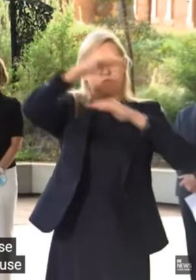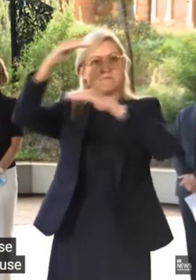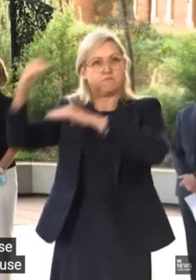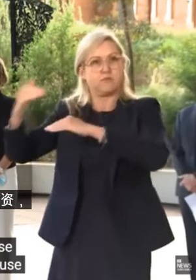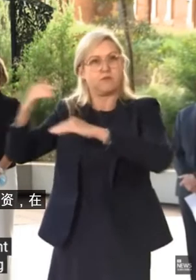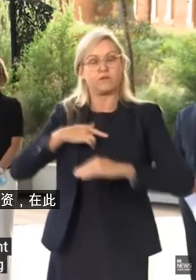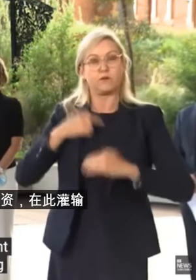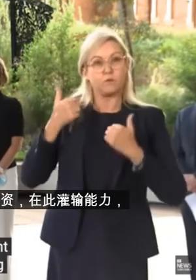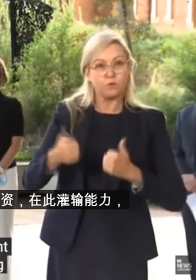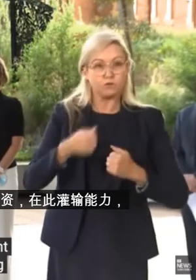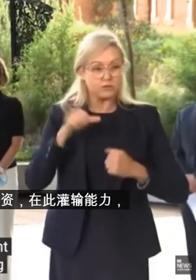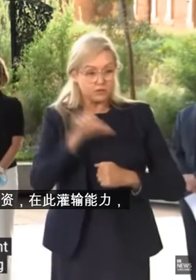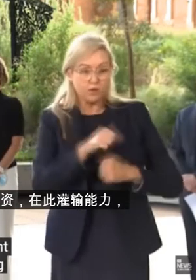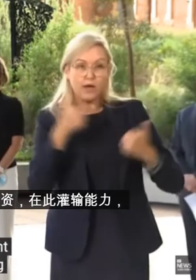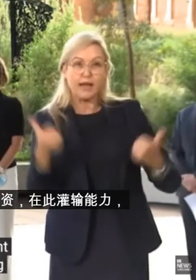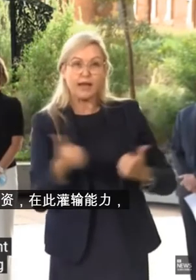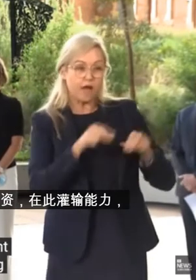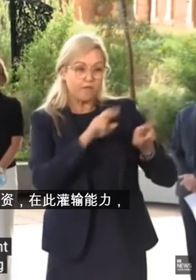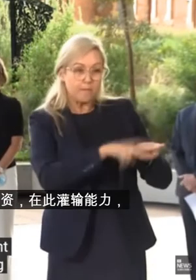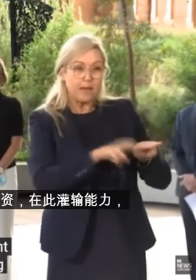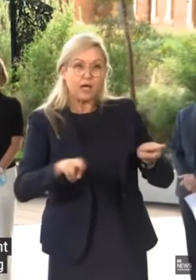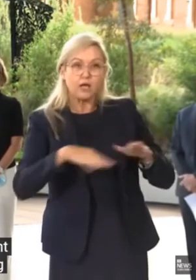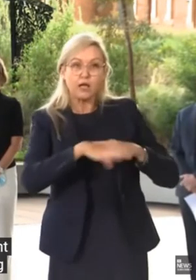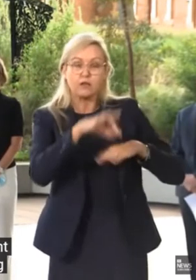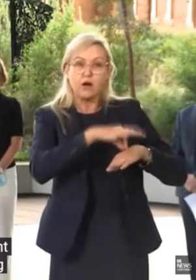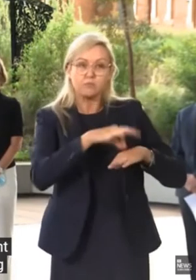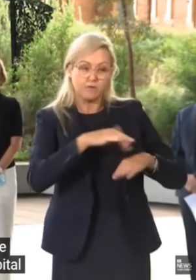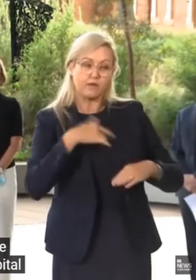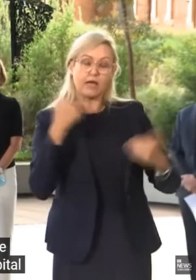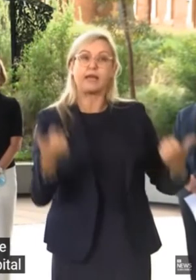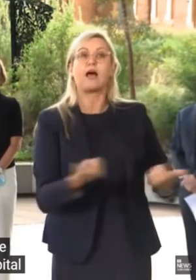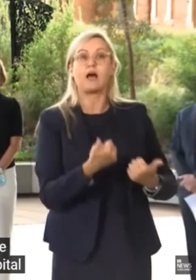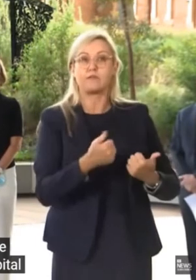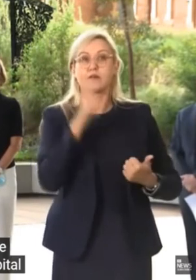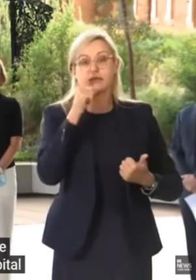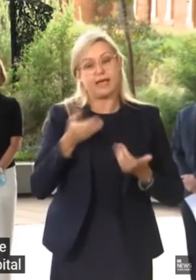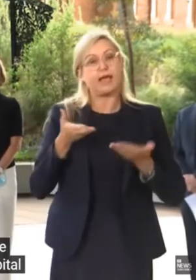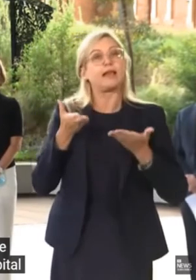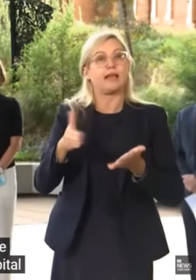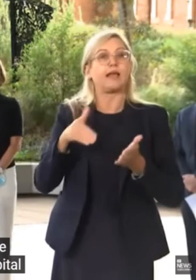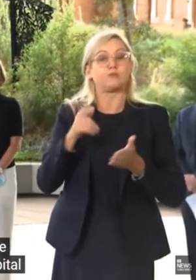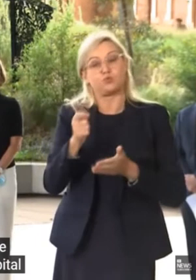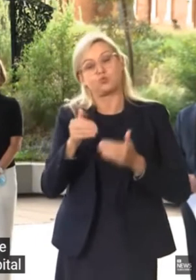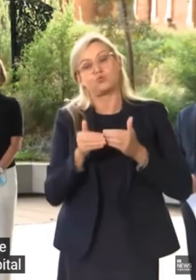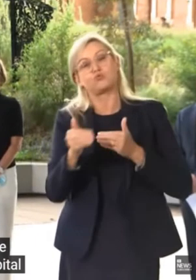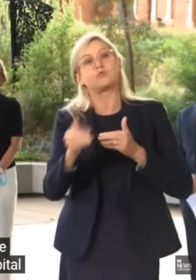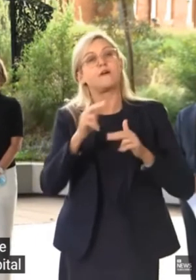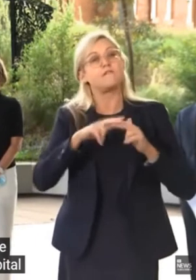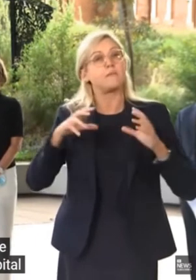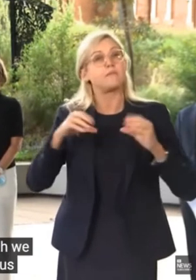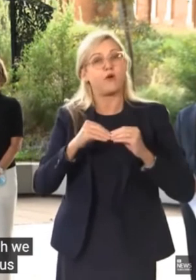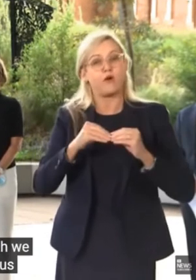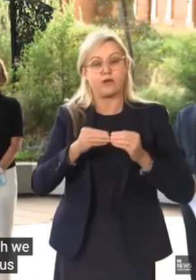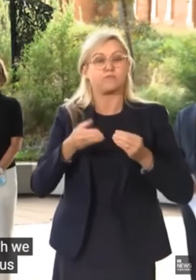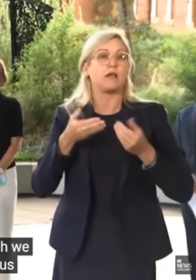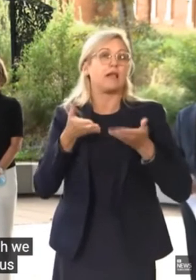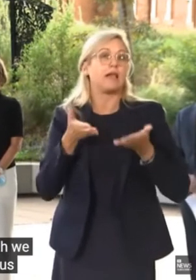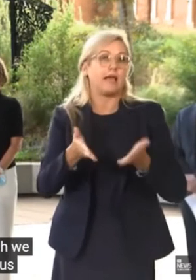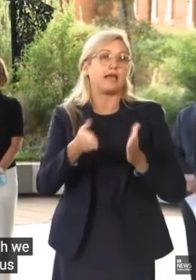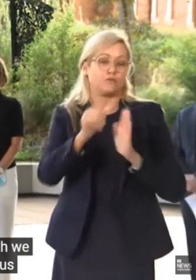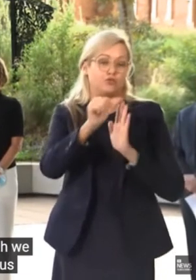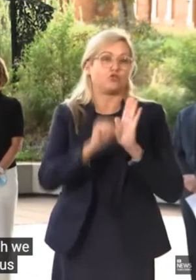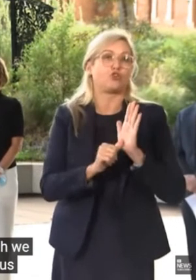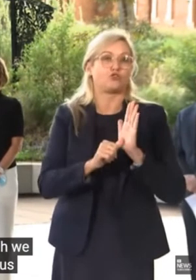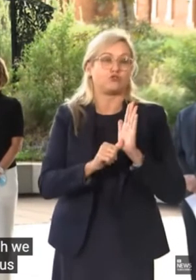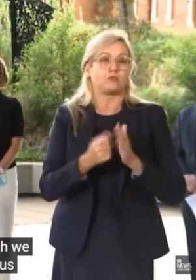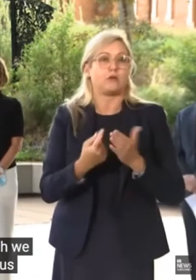capacity here in the New South Wales hospital system. But as we move through, we want to maintain that cautious approach as we continue